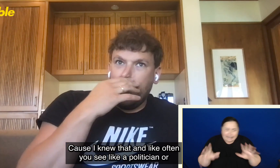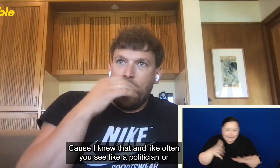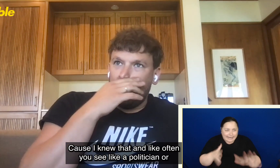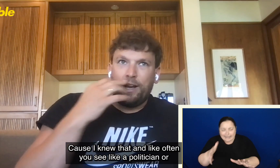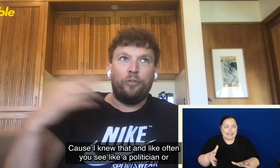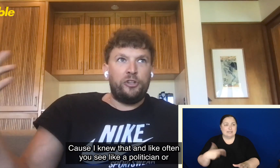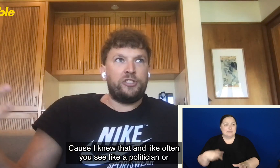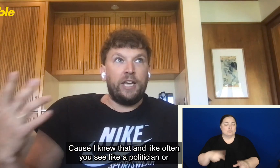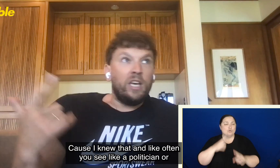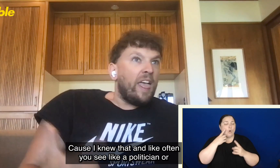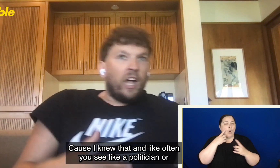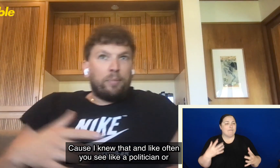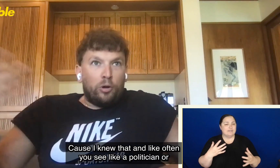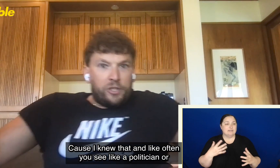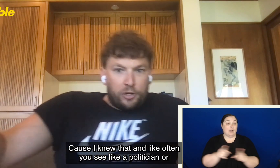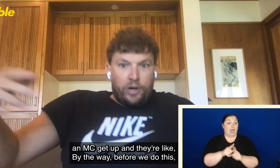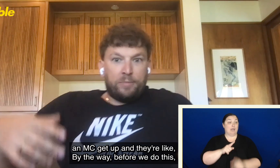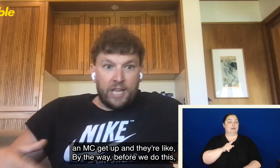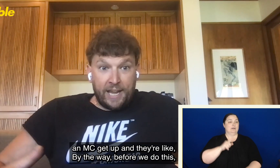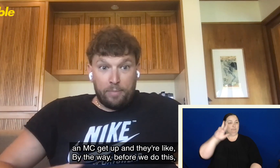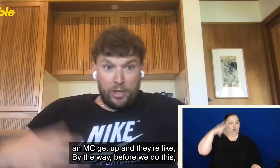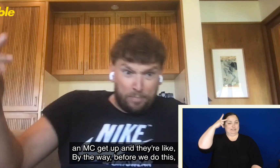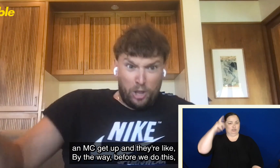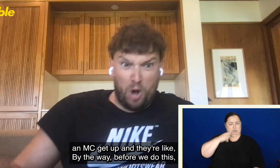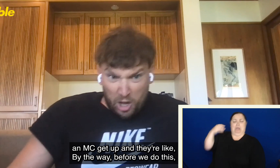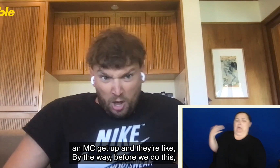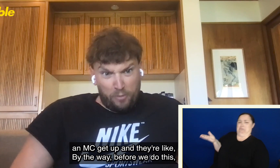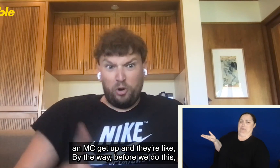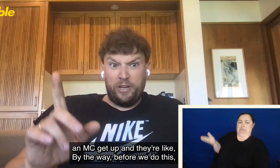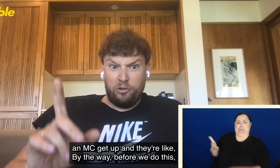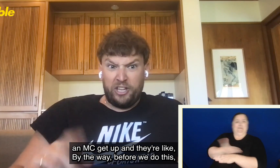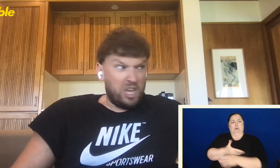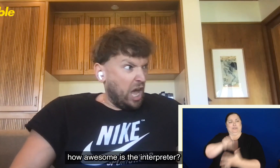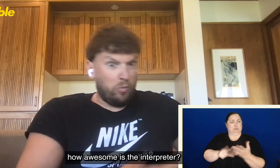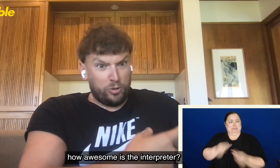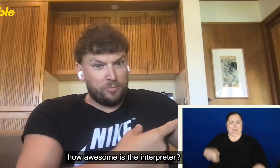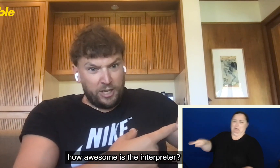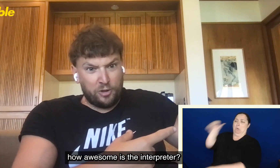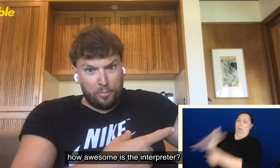And often you see like a politician or an MC get up and they're like, by the way, before we do this,